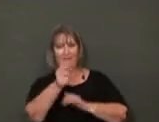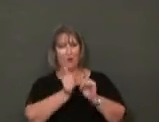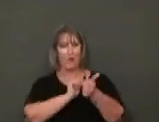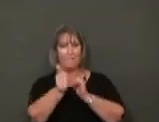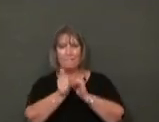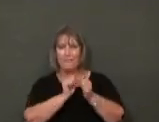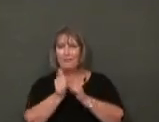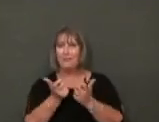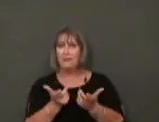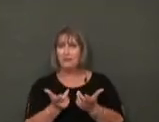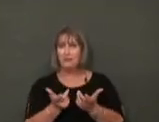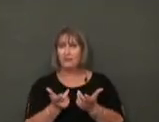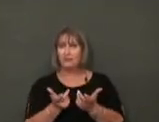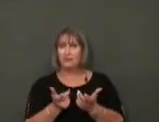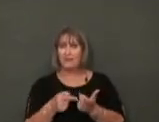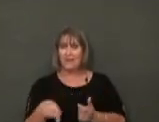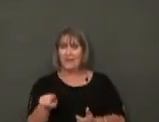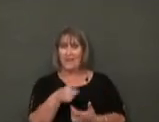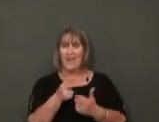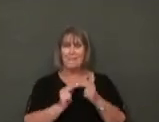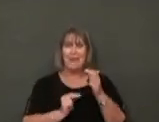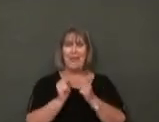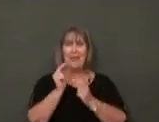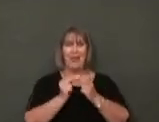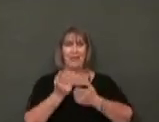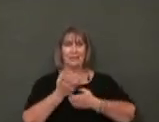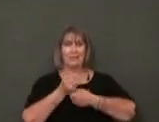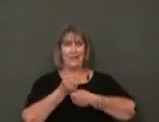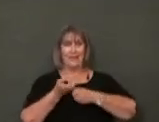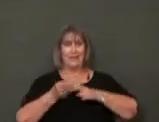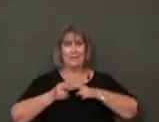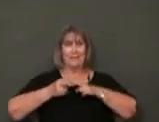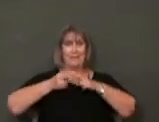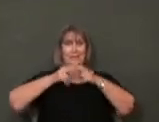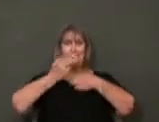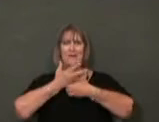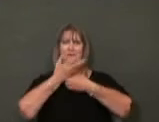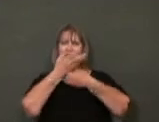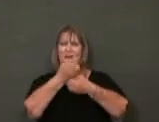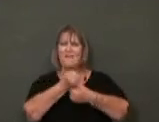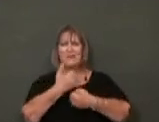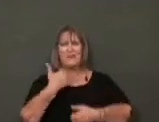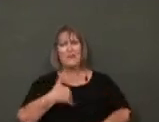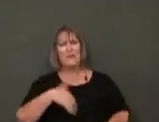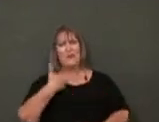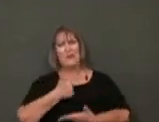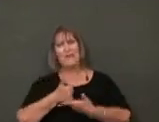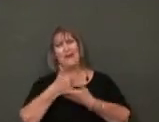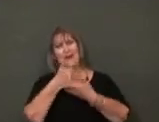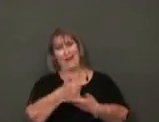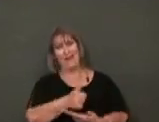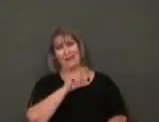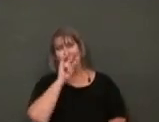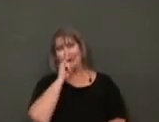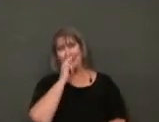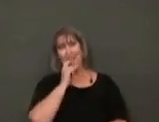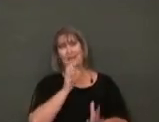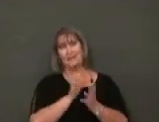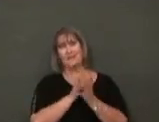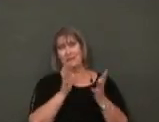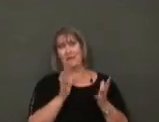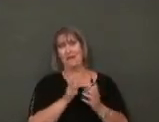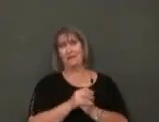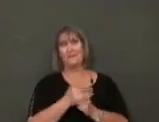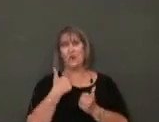compete, the amount of confidence that builds for them is enormous. Yeah. No. So again, I just want to try to advocate